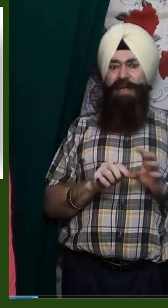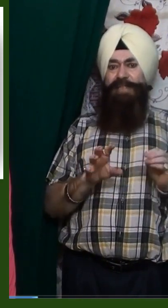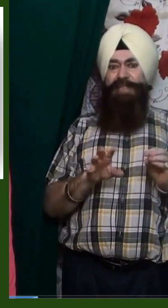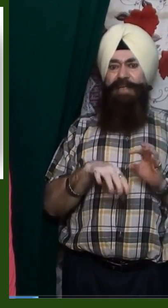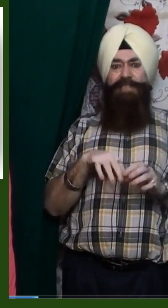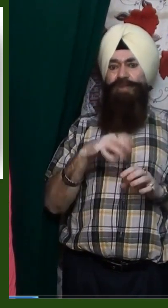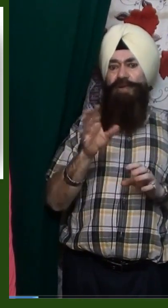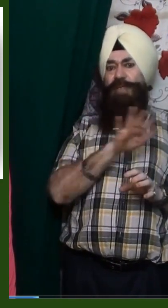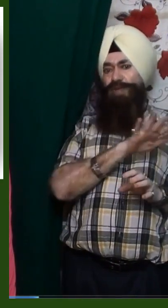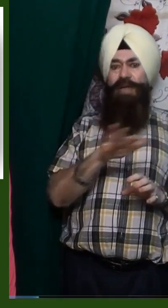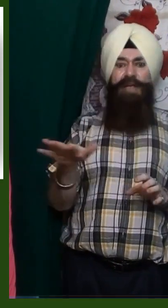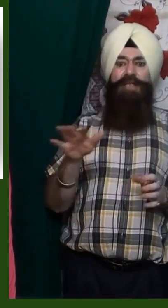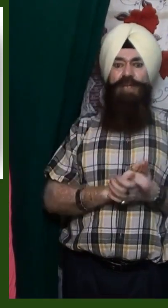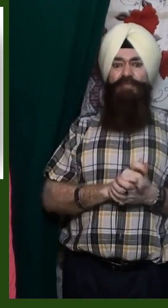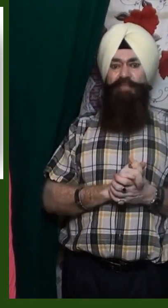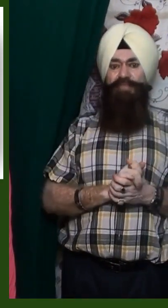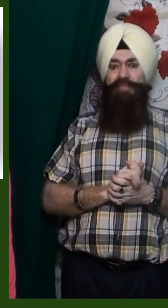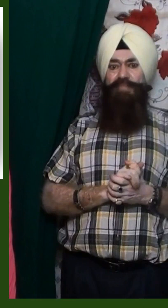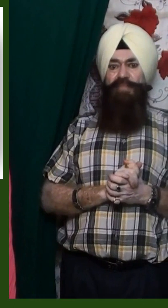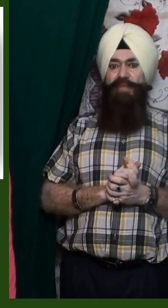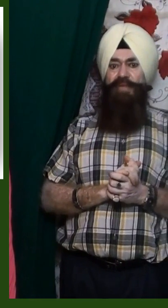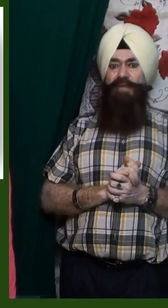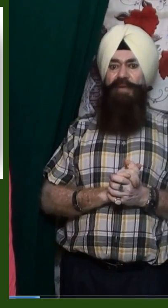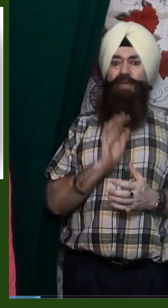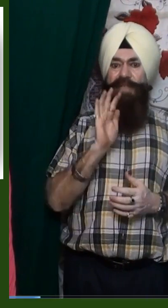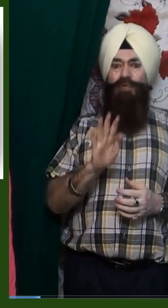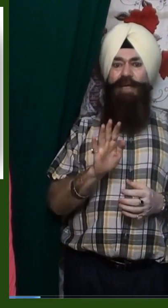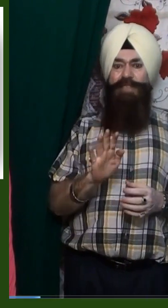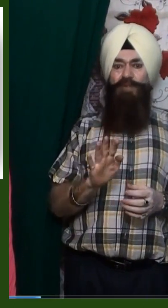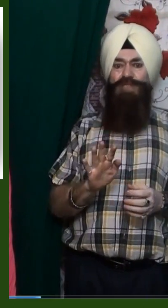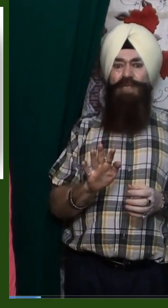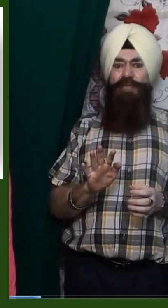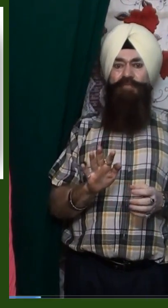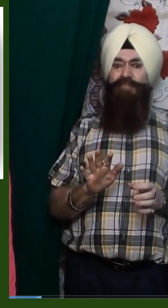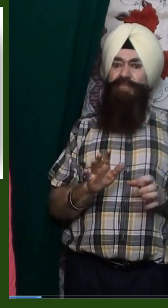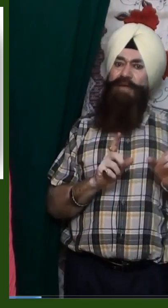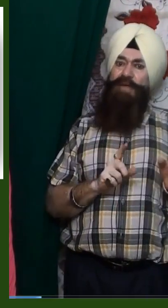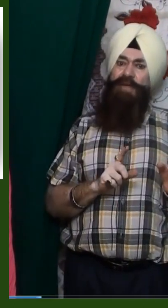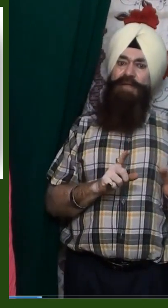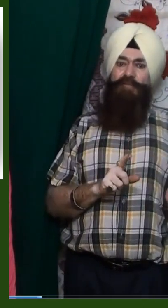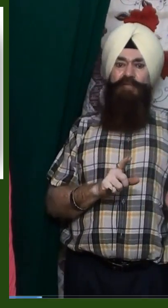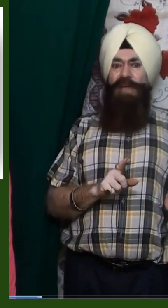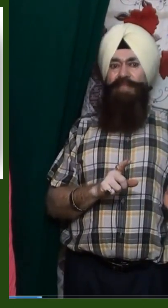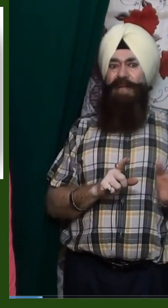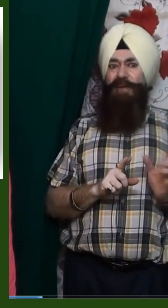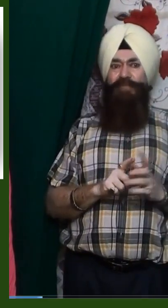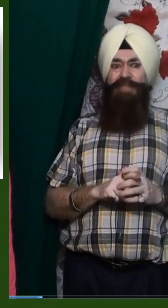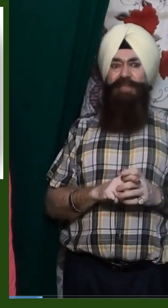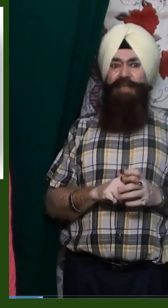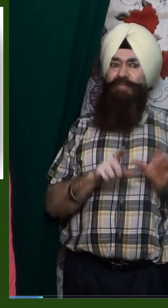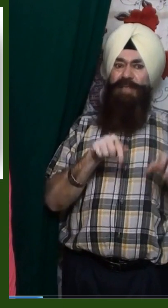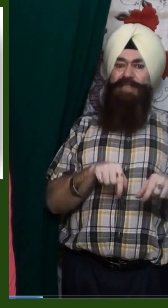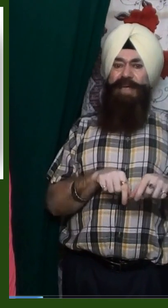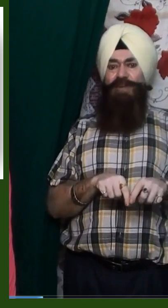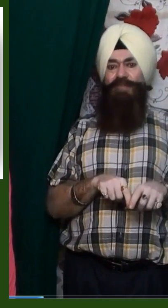or technically that is called the non-inertial frame. Without acceleration, the frame is